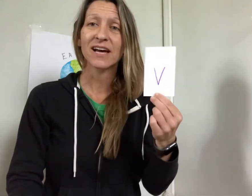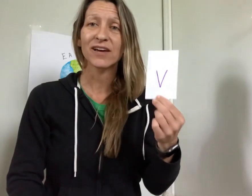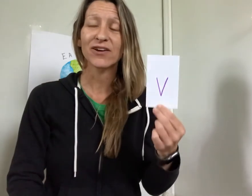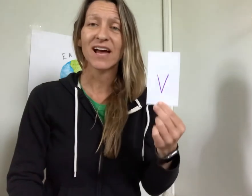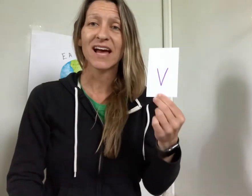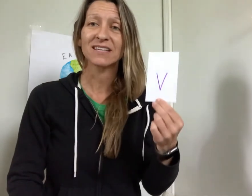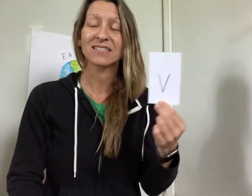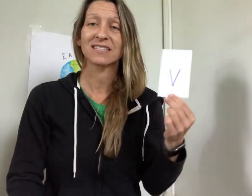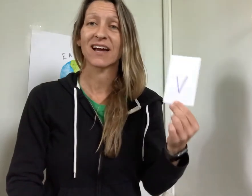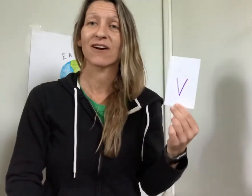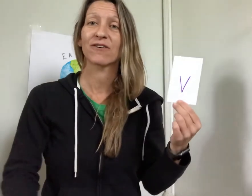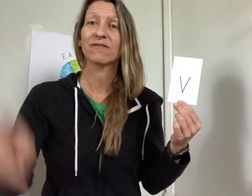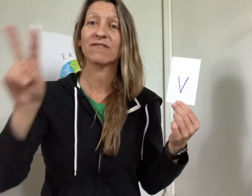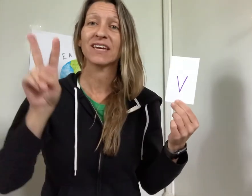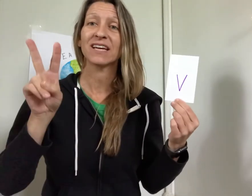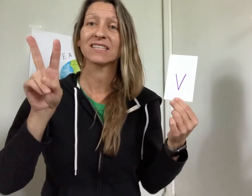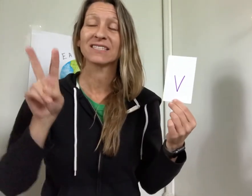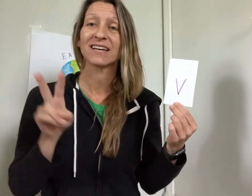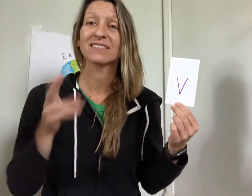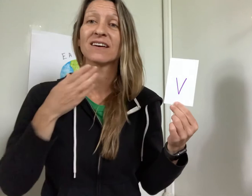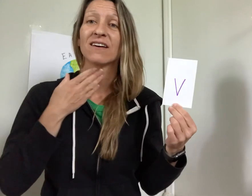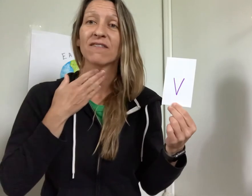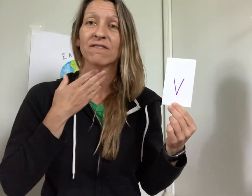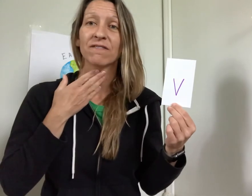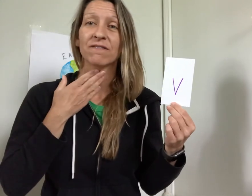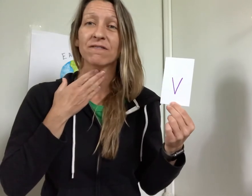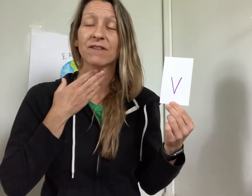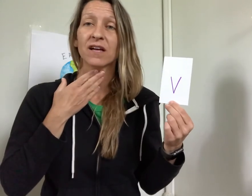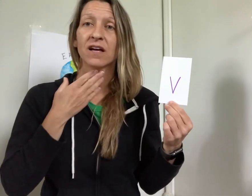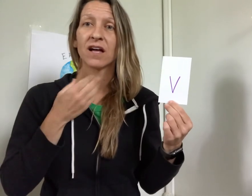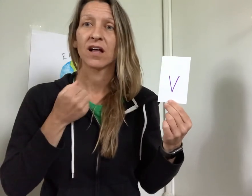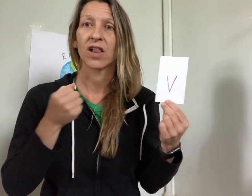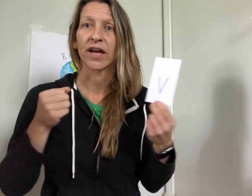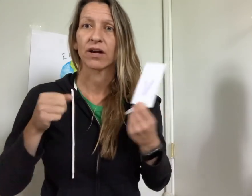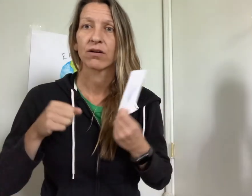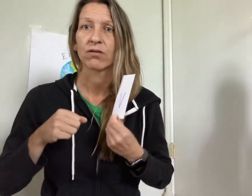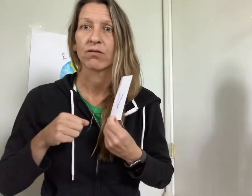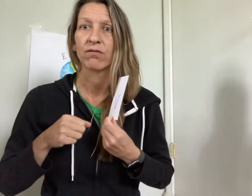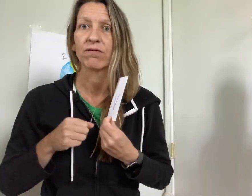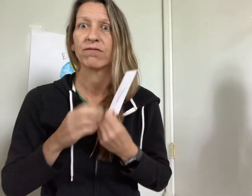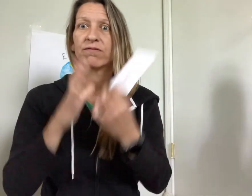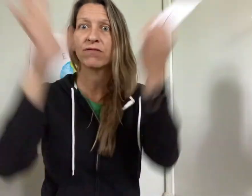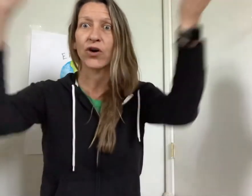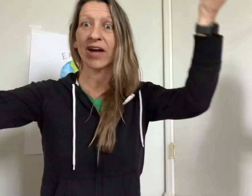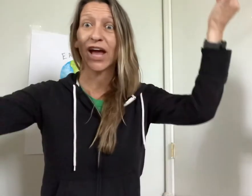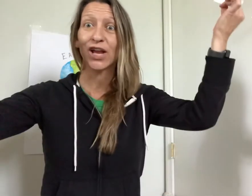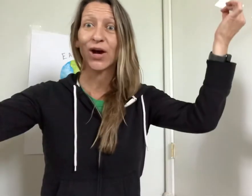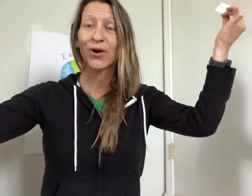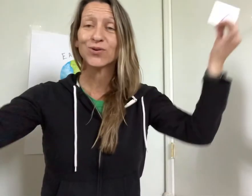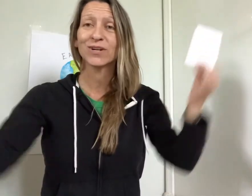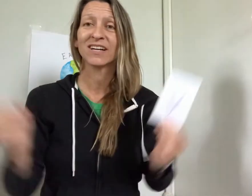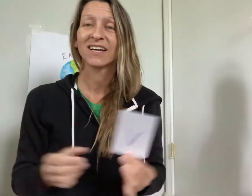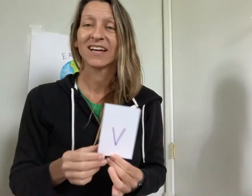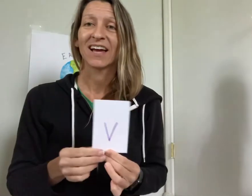letter has a sound. V says V. Like volcano